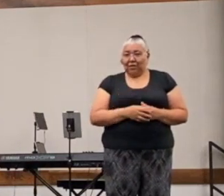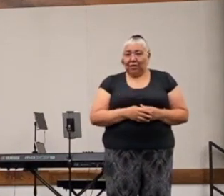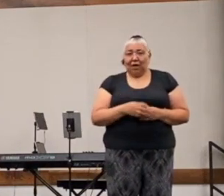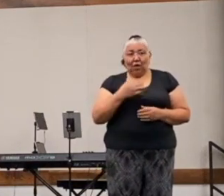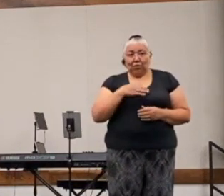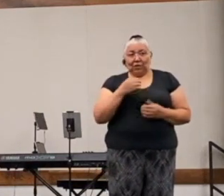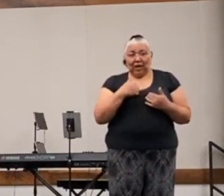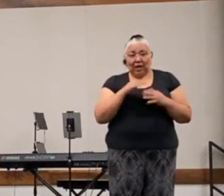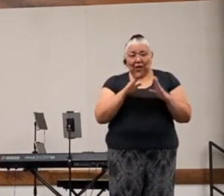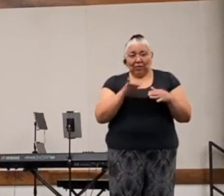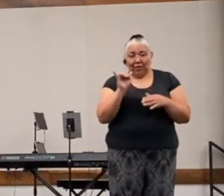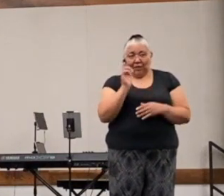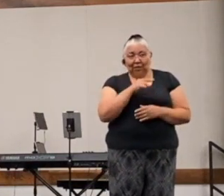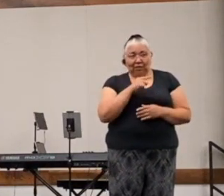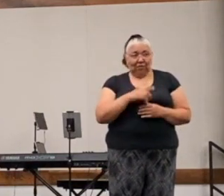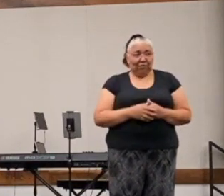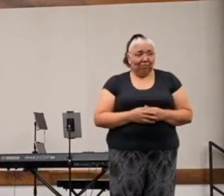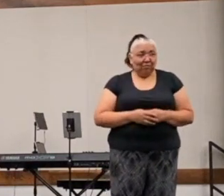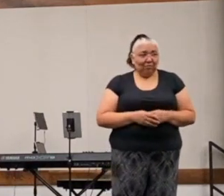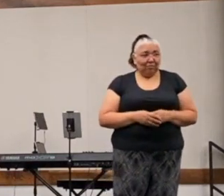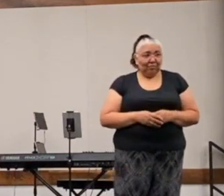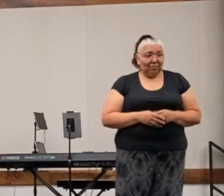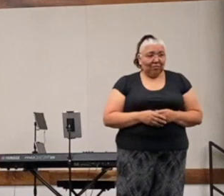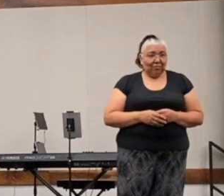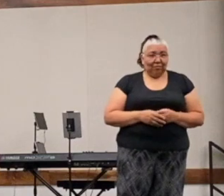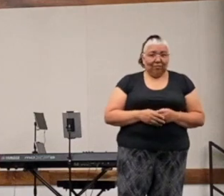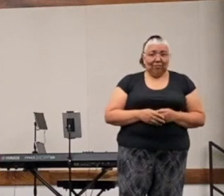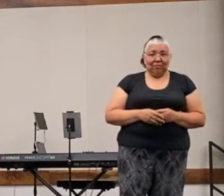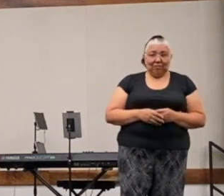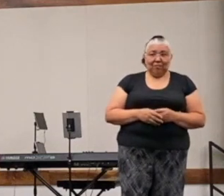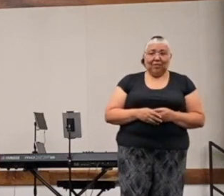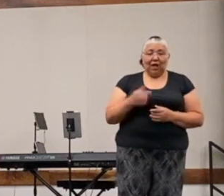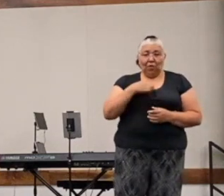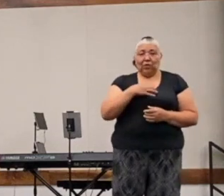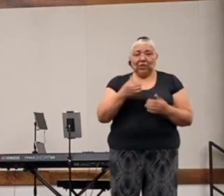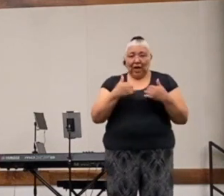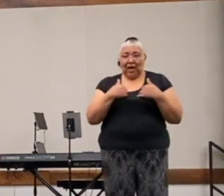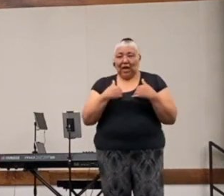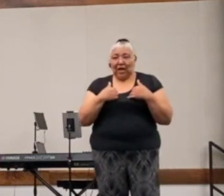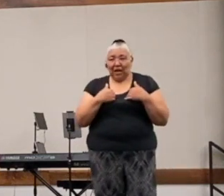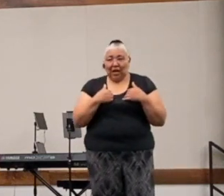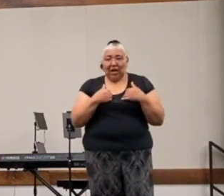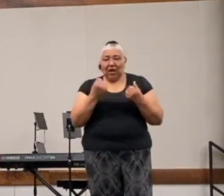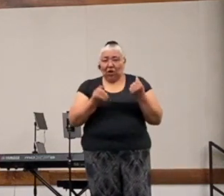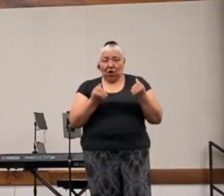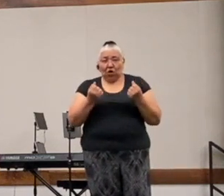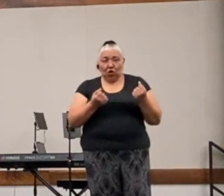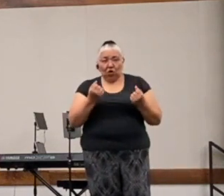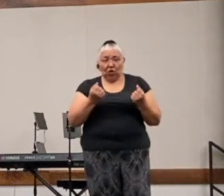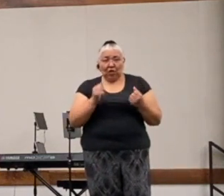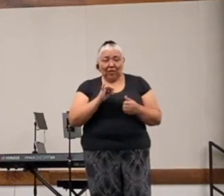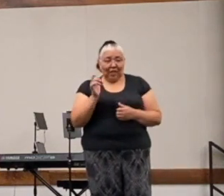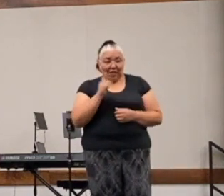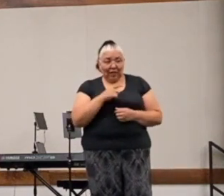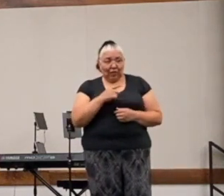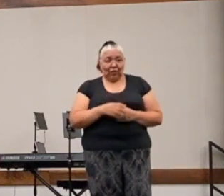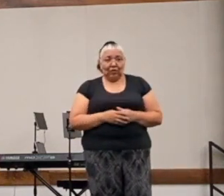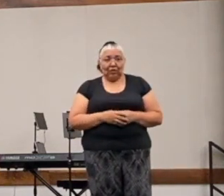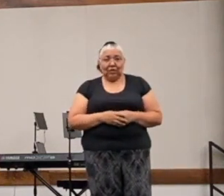I wish I had a house like theirs? Yeah. I wish I had a car like